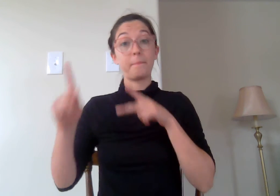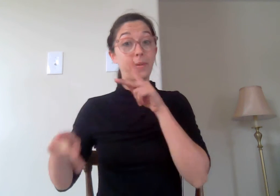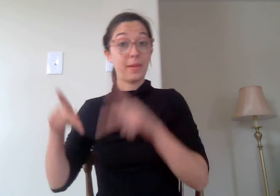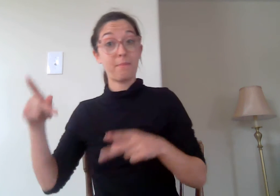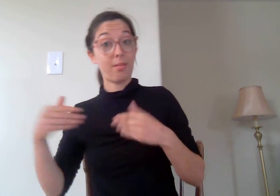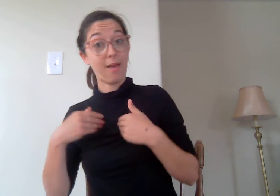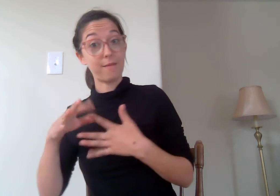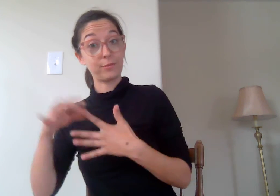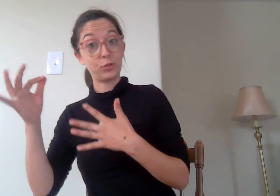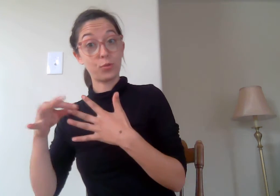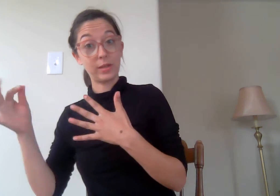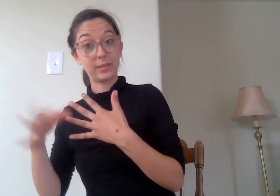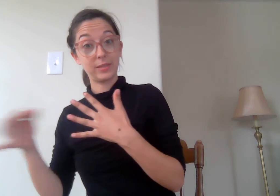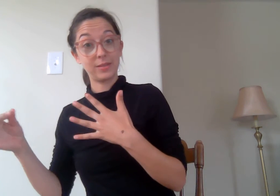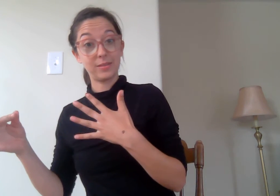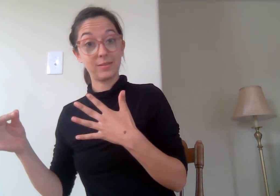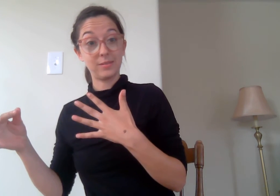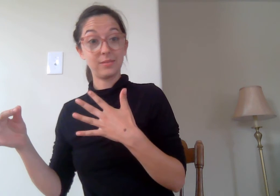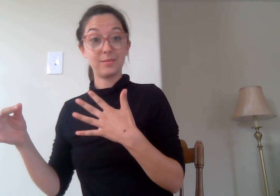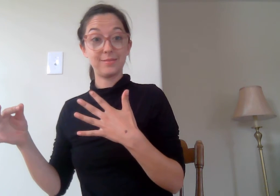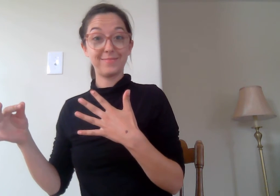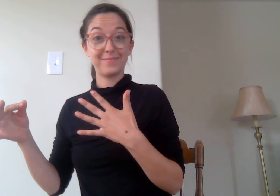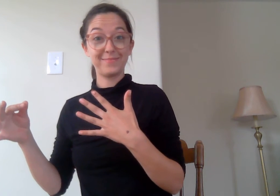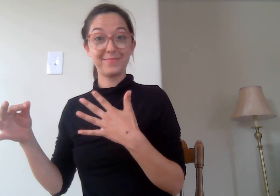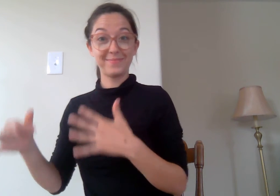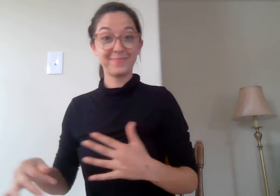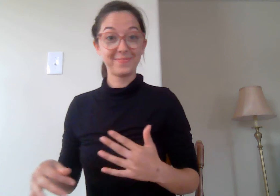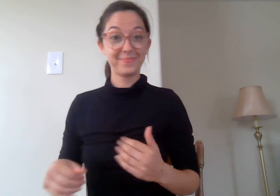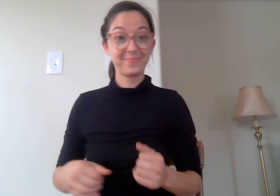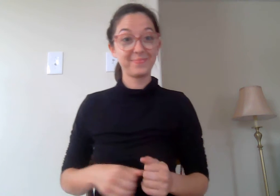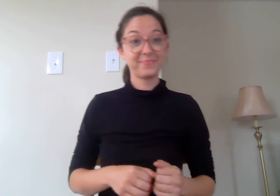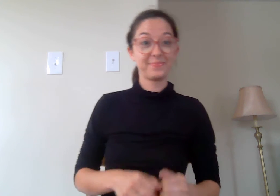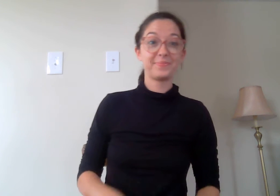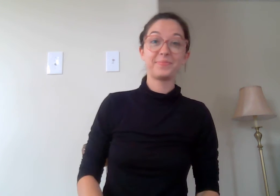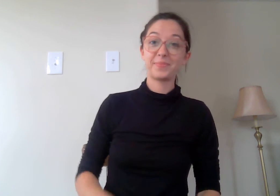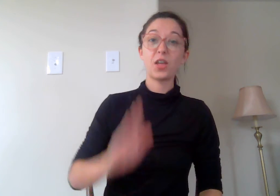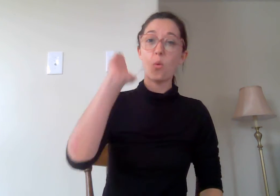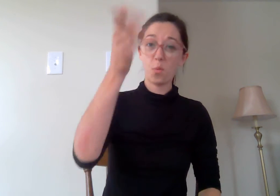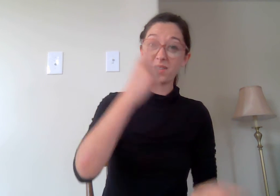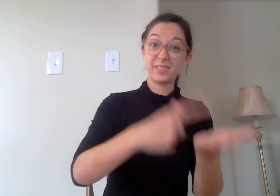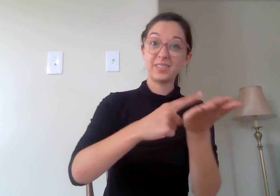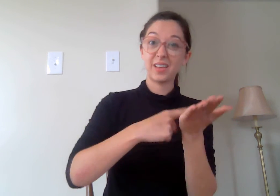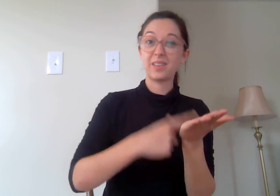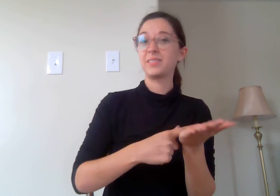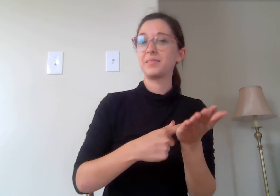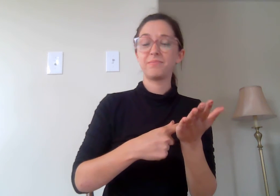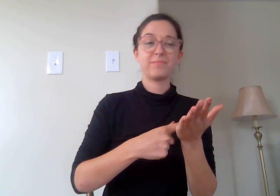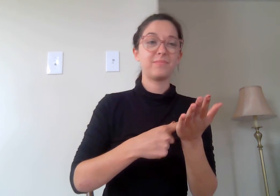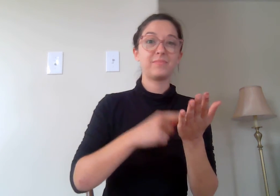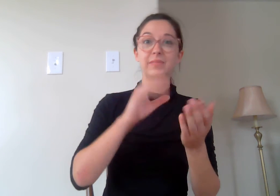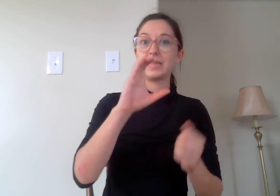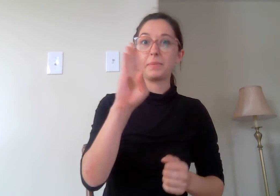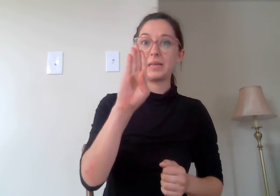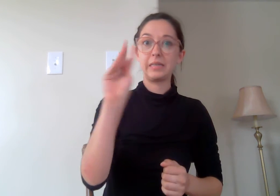the impact of thinking errors, whether you call them cognitive distortions, irrational thoughts, or when I work with my clients, I try to call